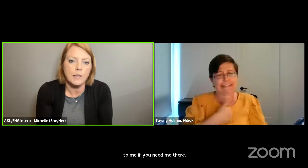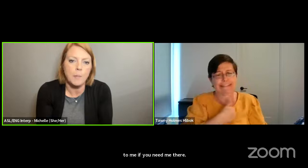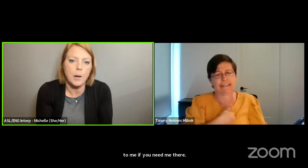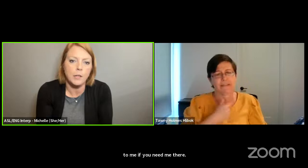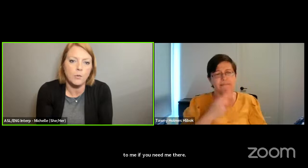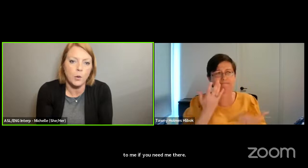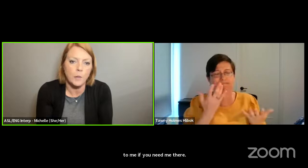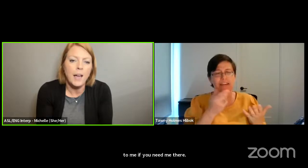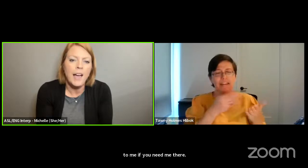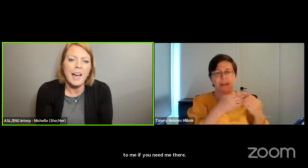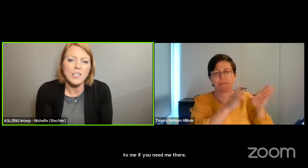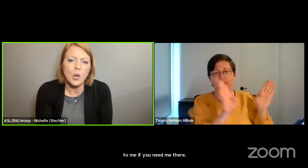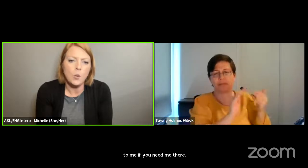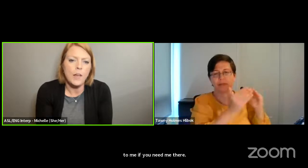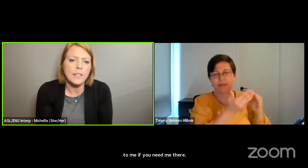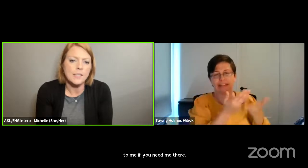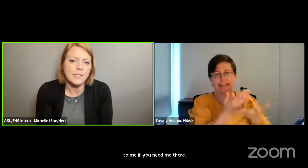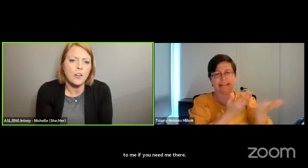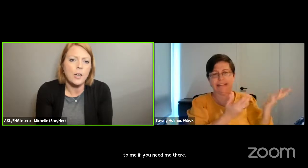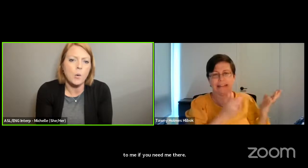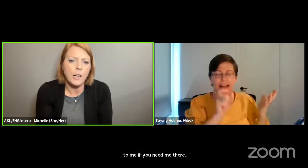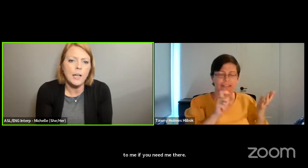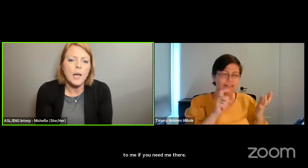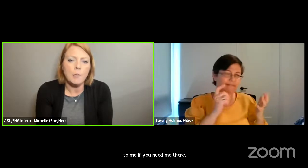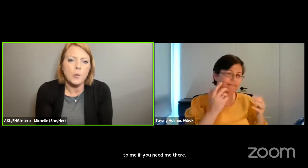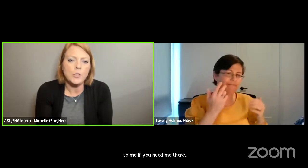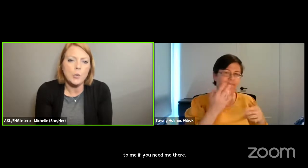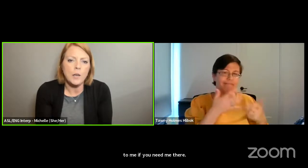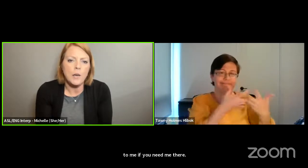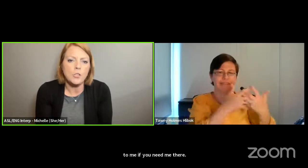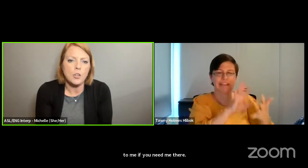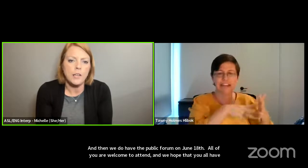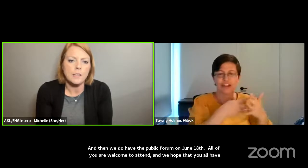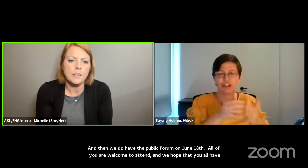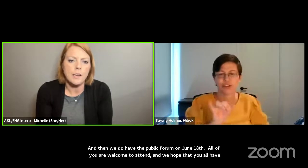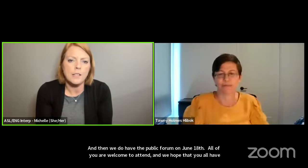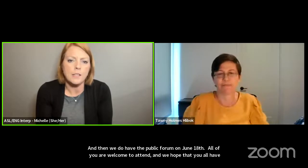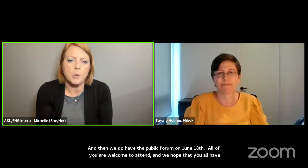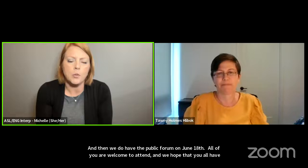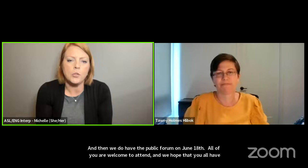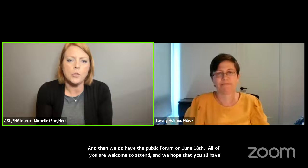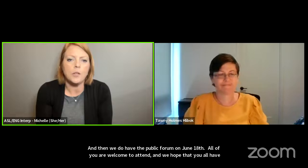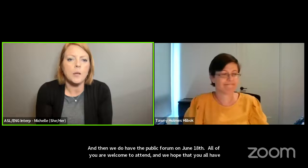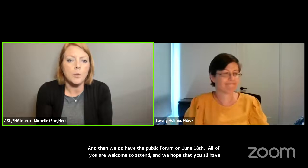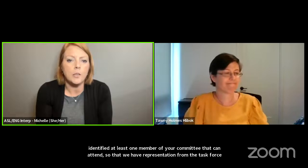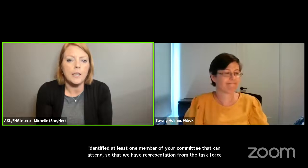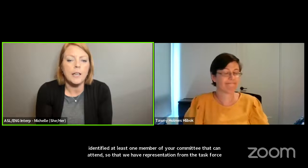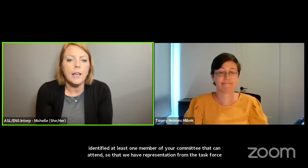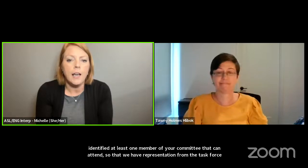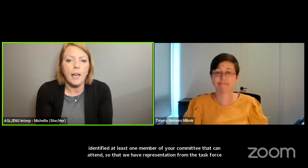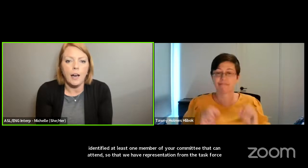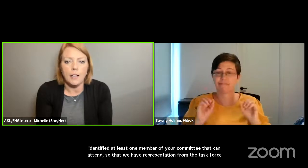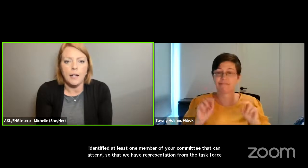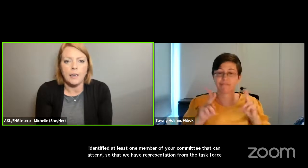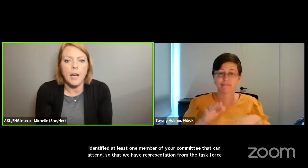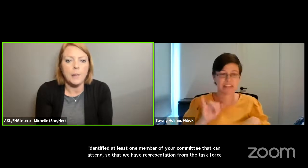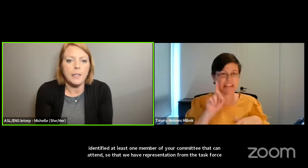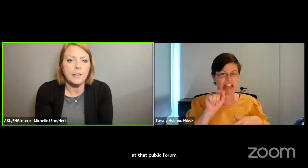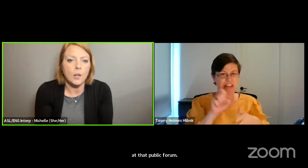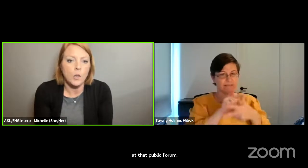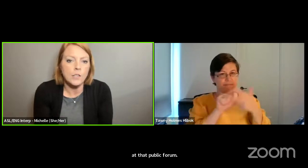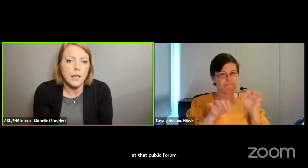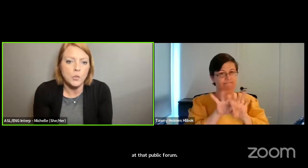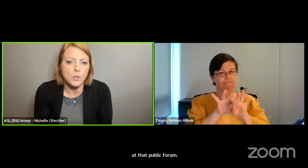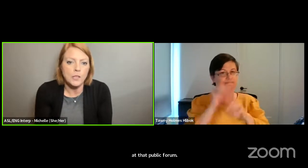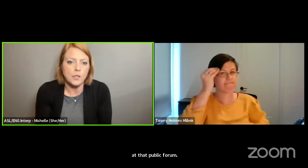task force at that public forum. I know that it's a Saturday morning, but we do want to make sure that it's accessible to the community and